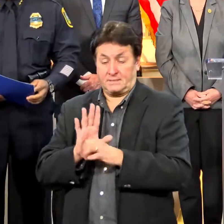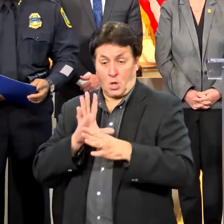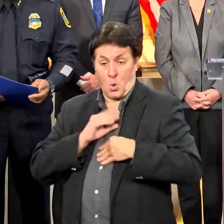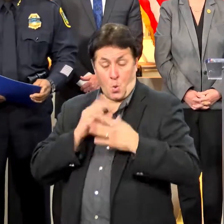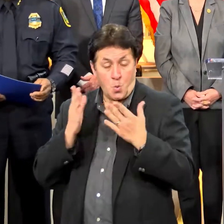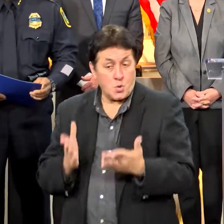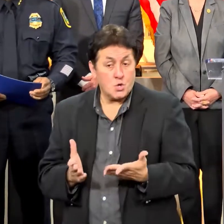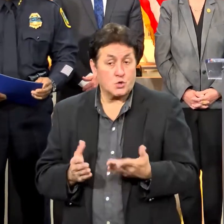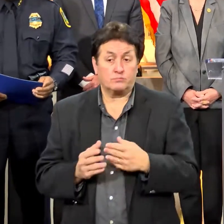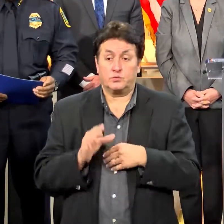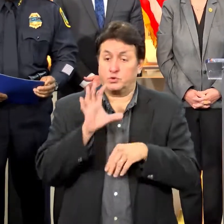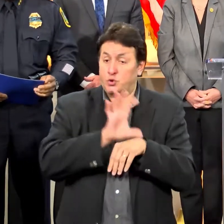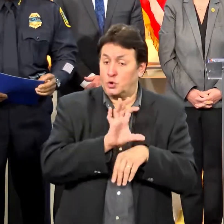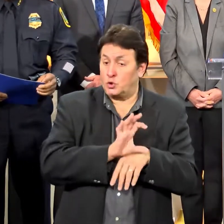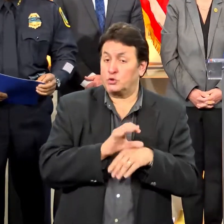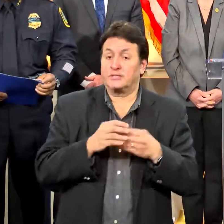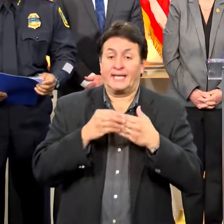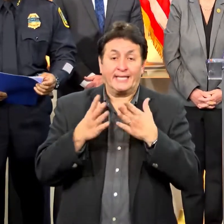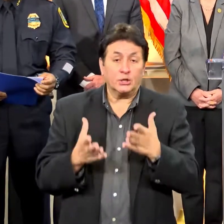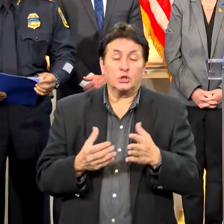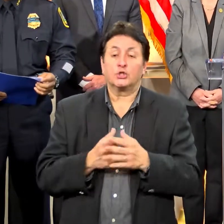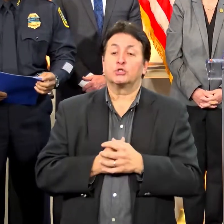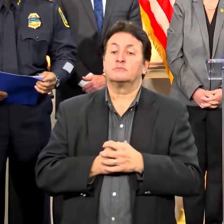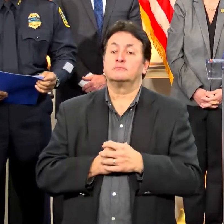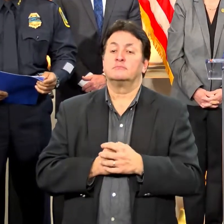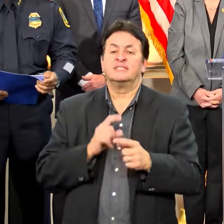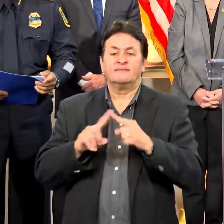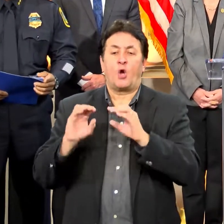faith-based leaders, and organizations that work with